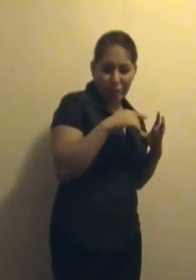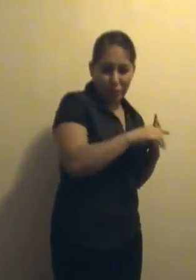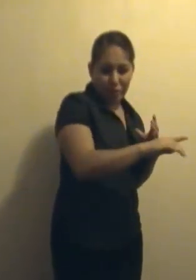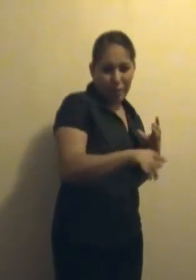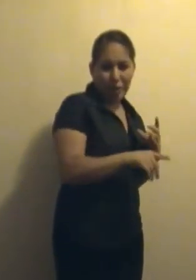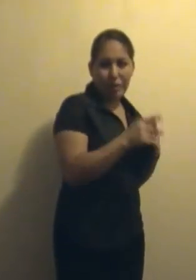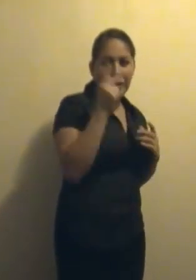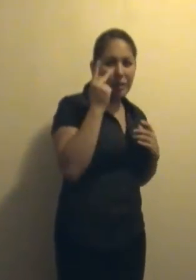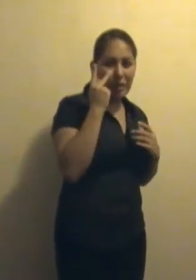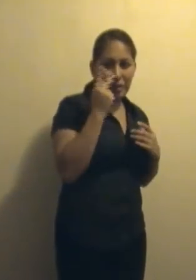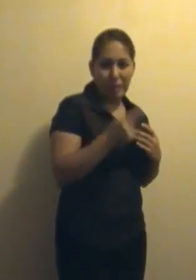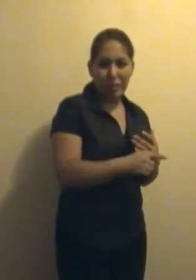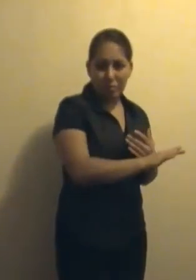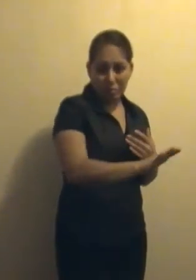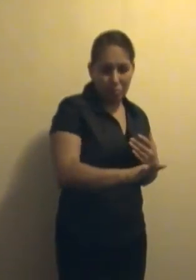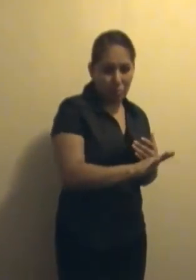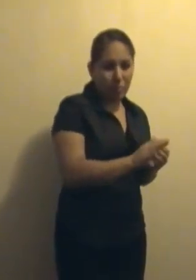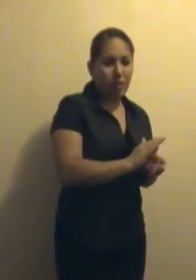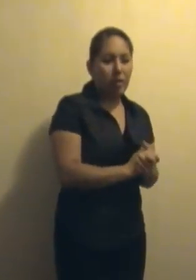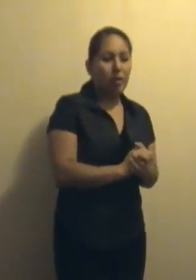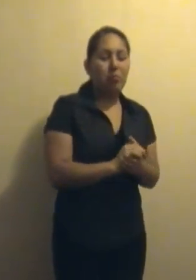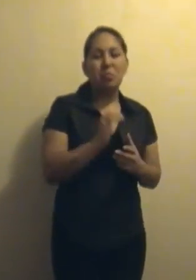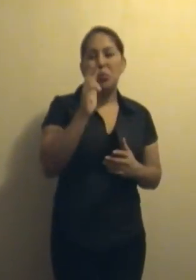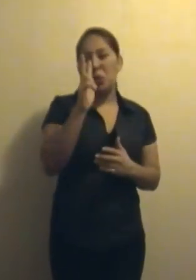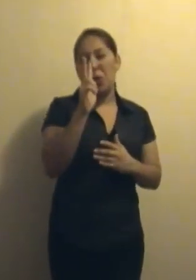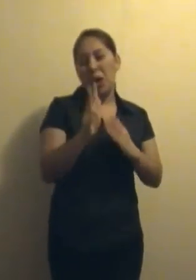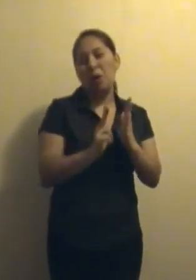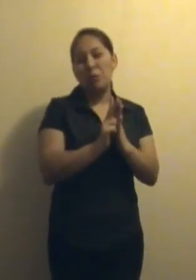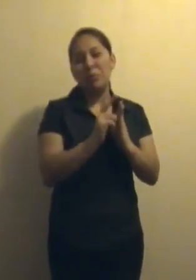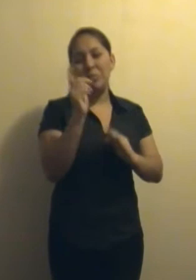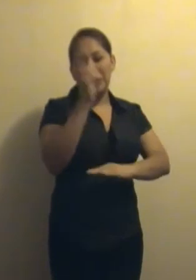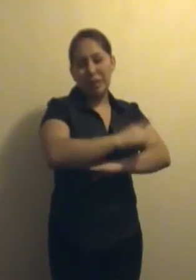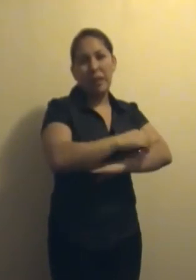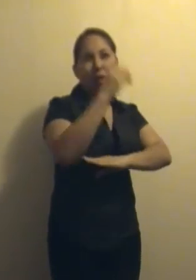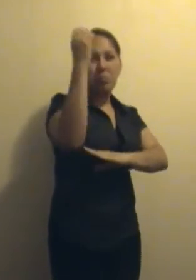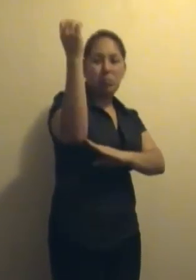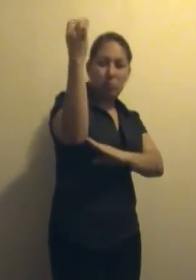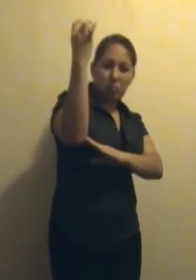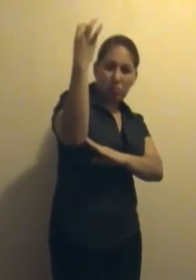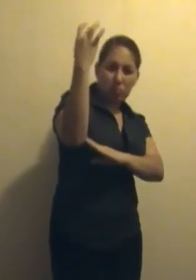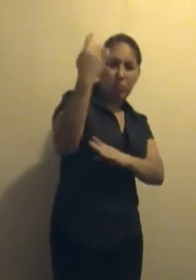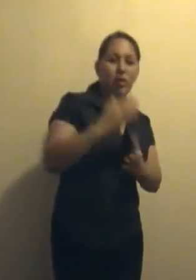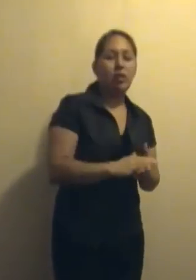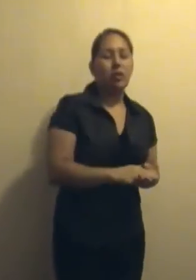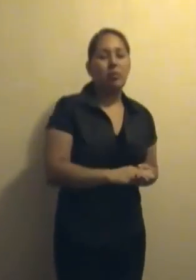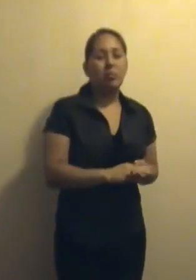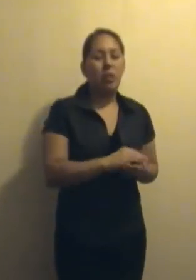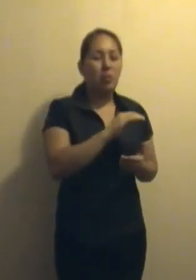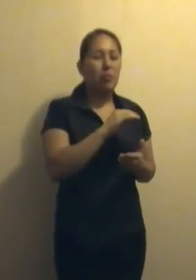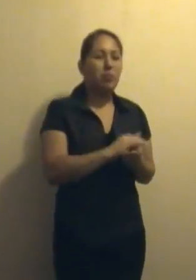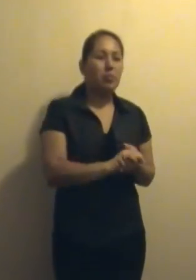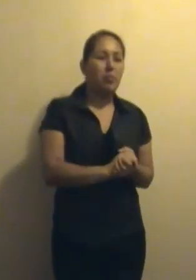only about maybe 3 hours of daylight, even though it was the middle of the day. And it was very gloomy daylight, I should